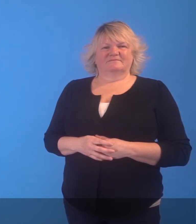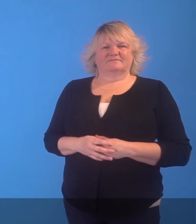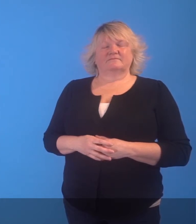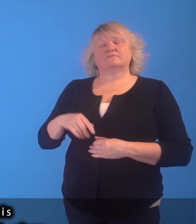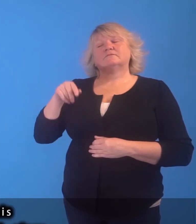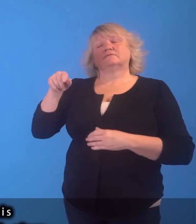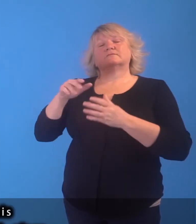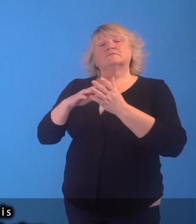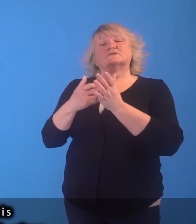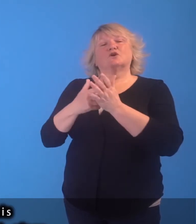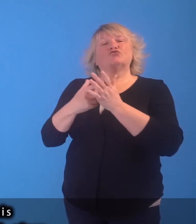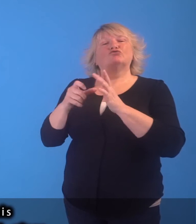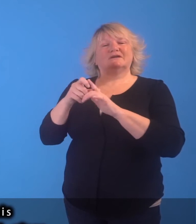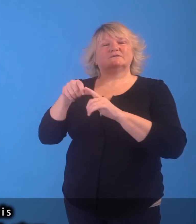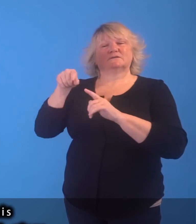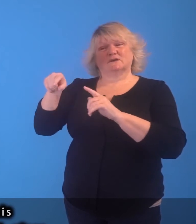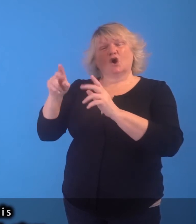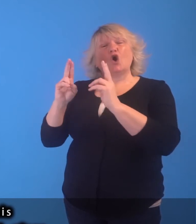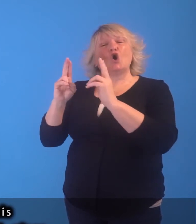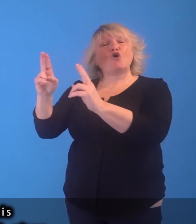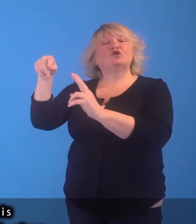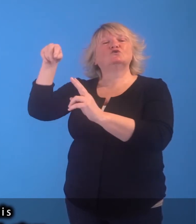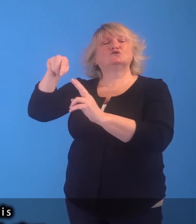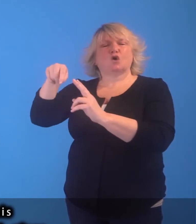the dining room.